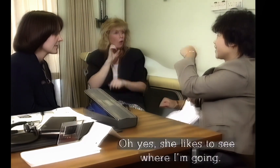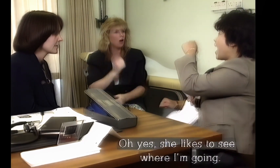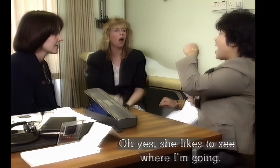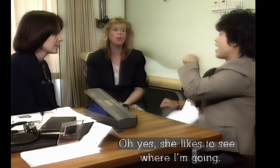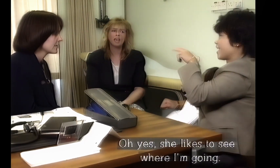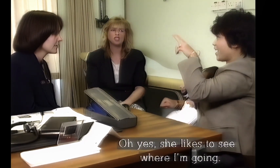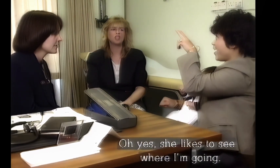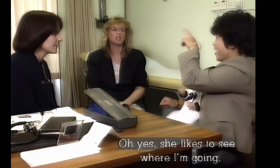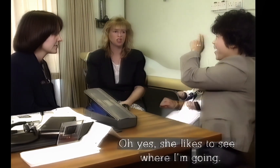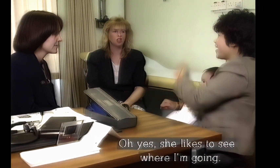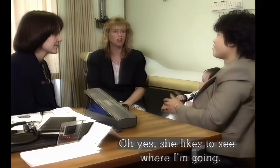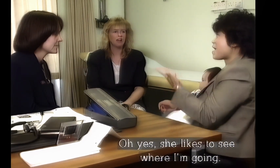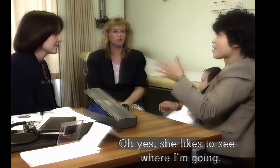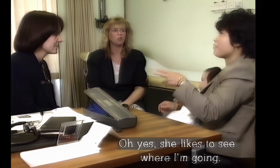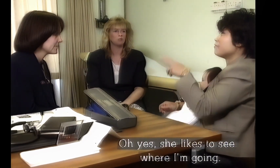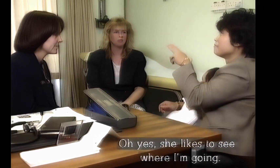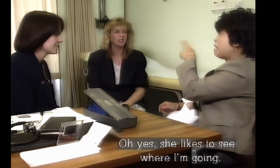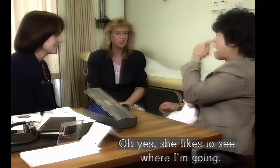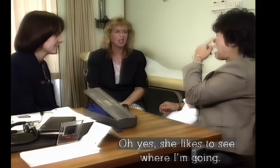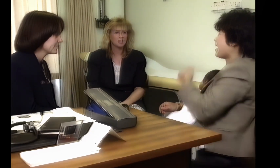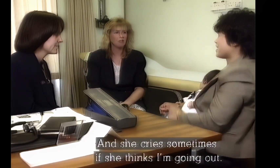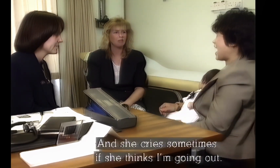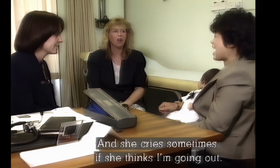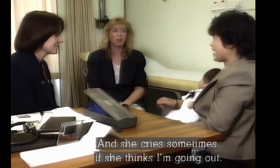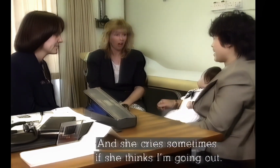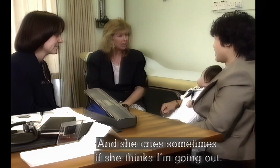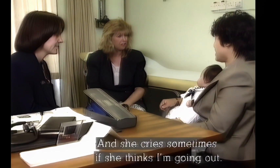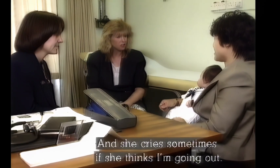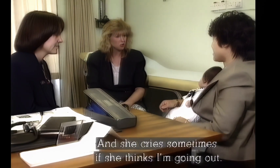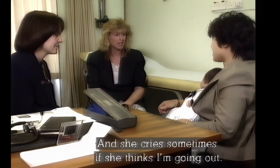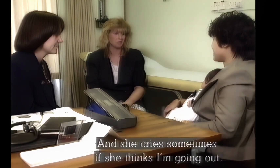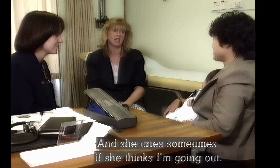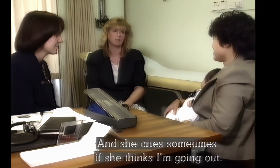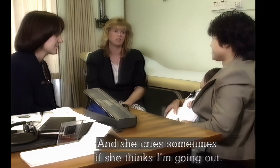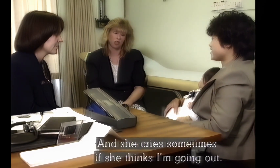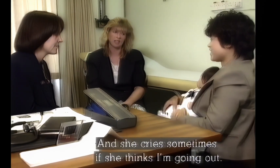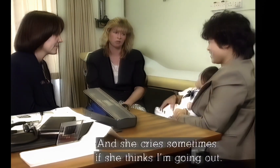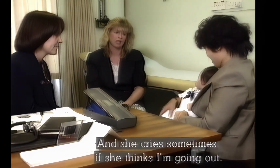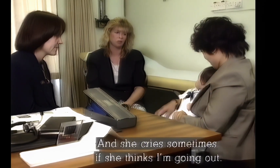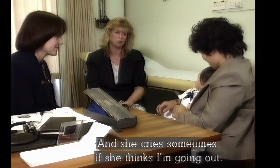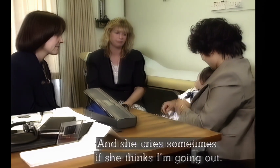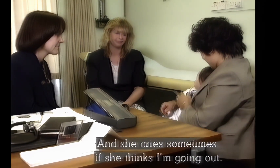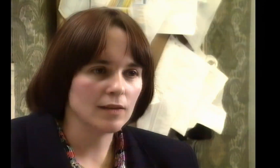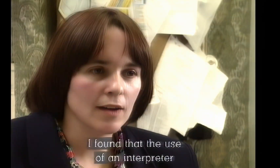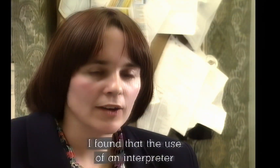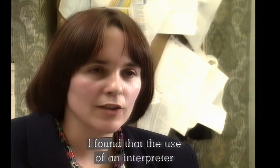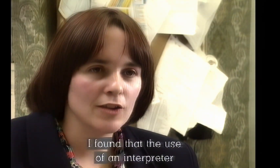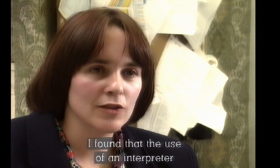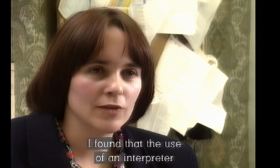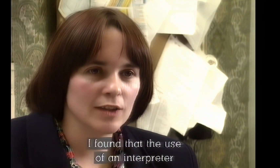Oh yes, she does. She'll look around the room. She likes to see where I'm going, and in fact she'll cry sometimes if she thinks I'm going out of the room. I found that the use of an